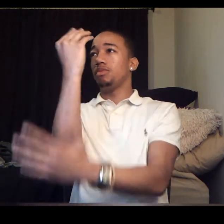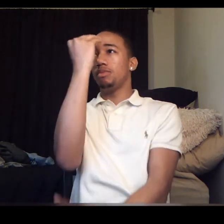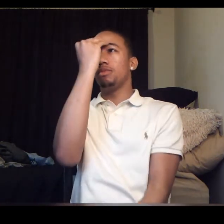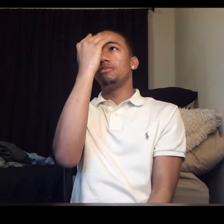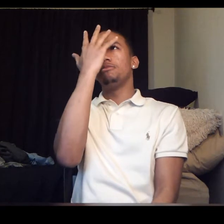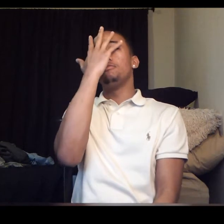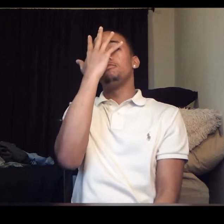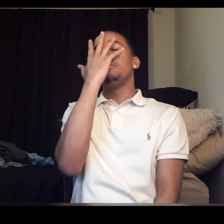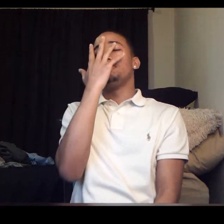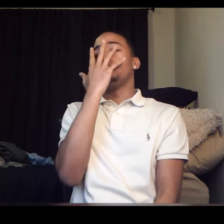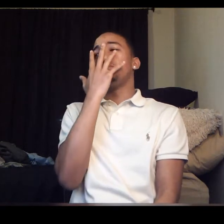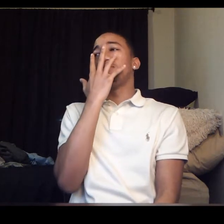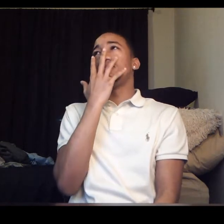too young, too dumb to